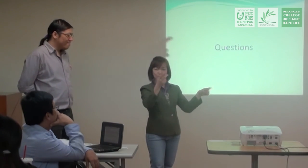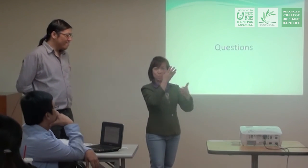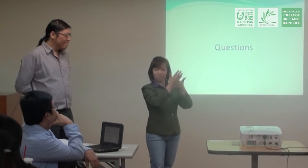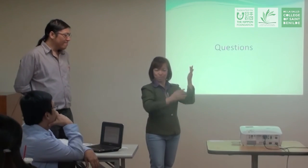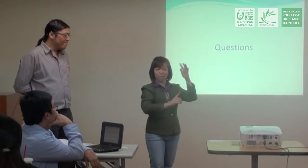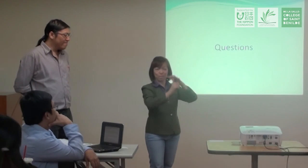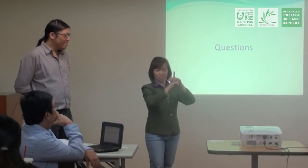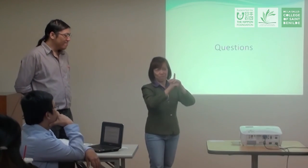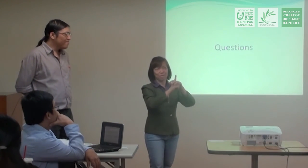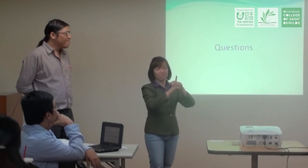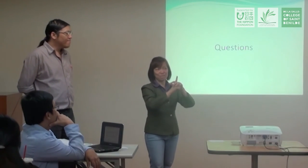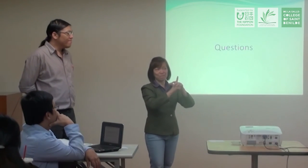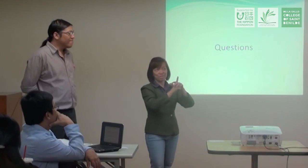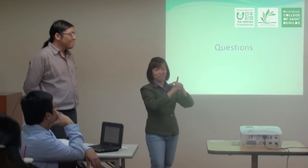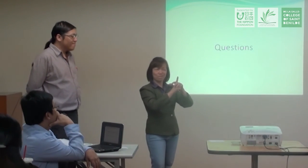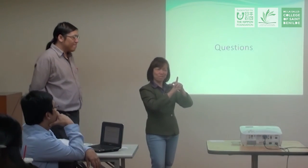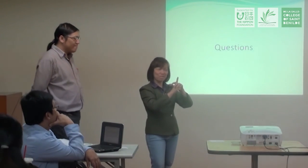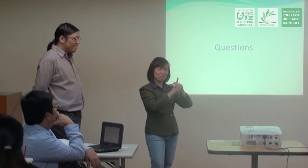already existing